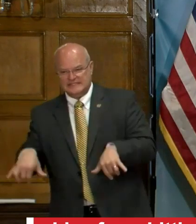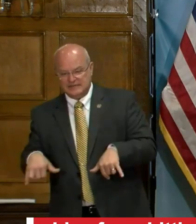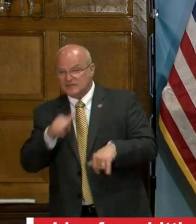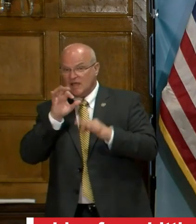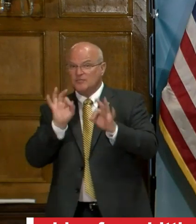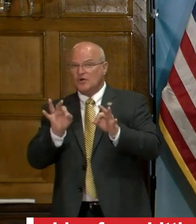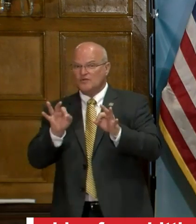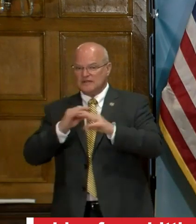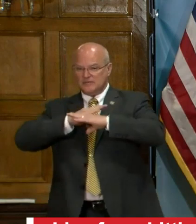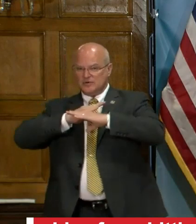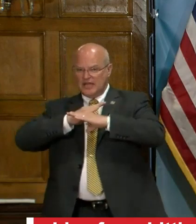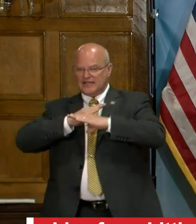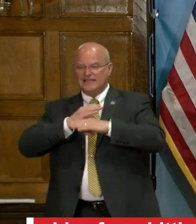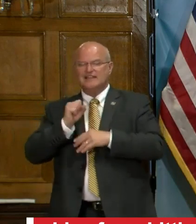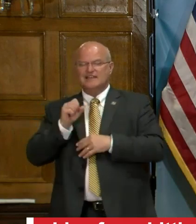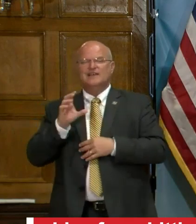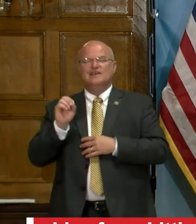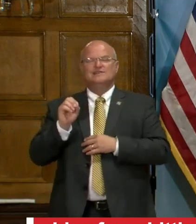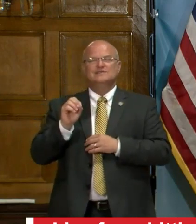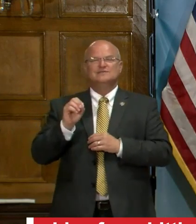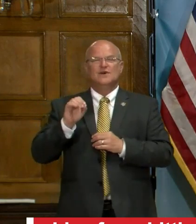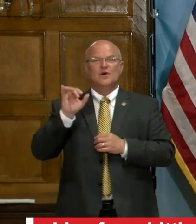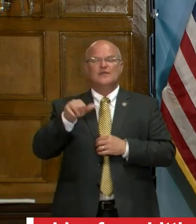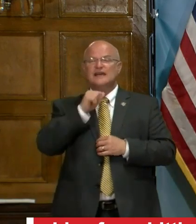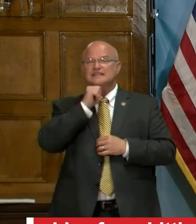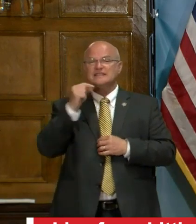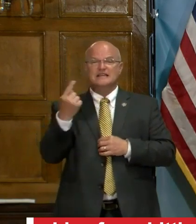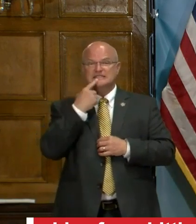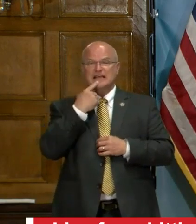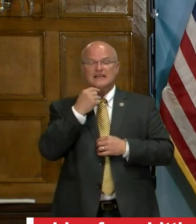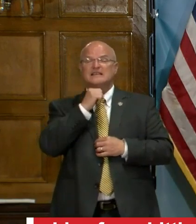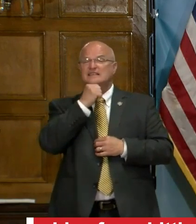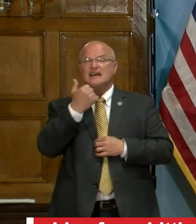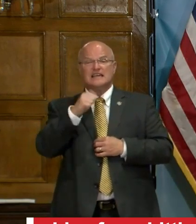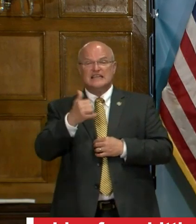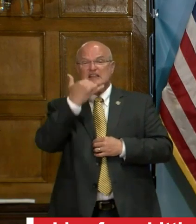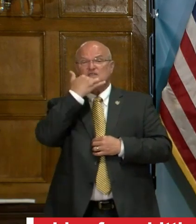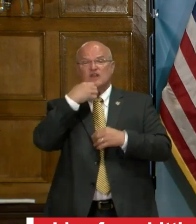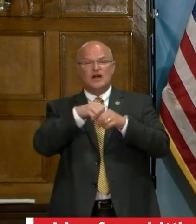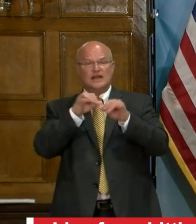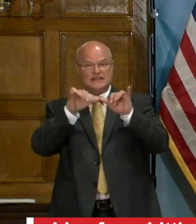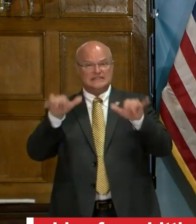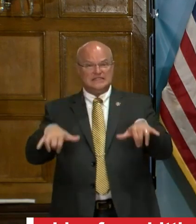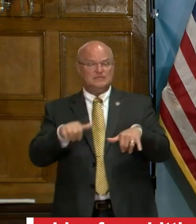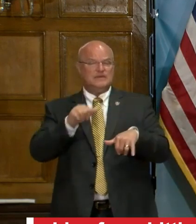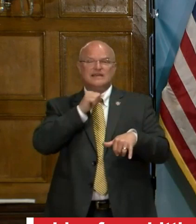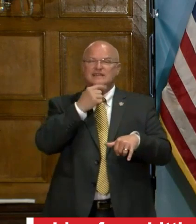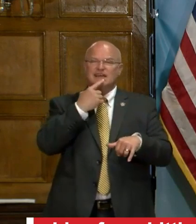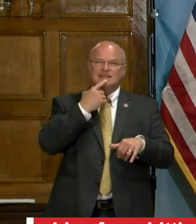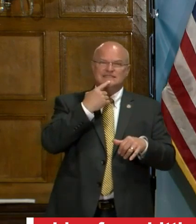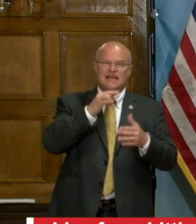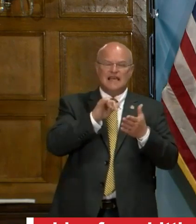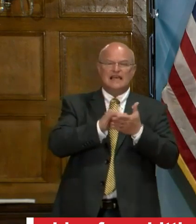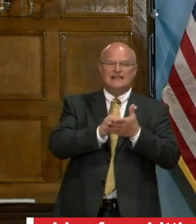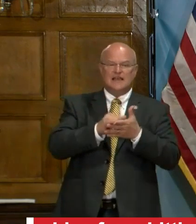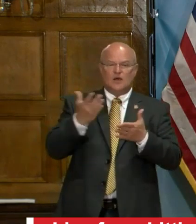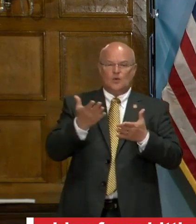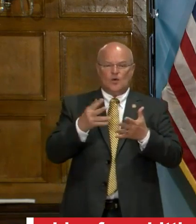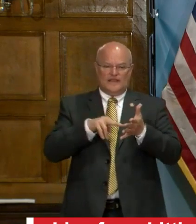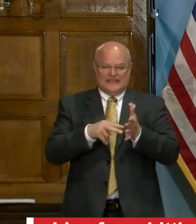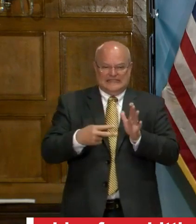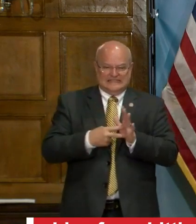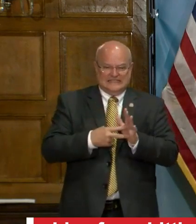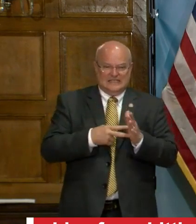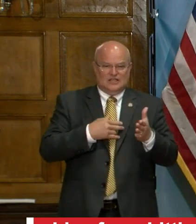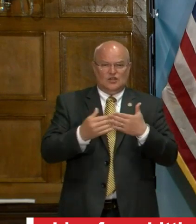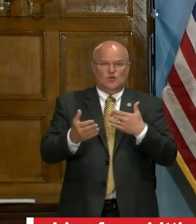It's not perfectly protected, and so that's not saying there's not any flaw in the system, and it's not saying what the intent